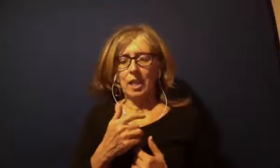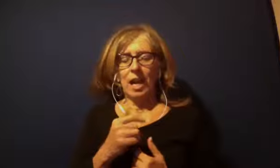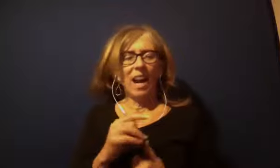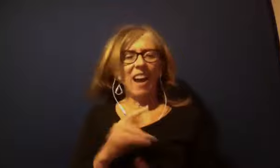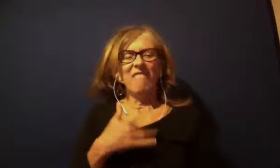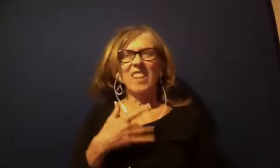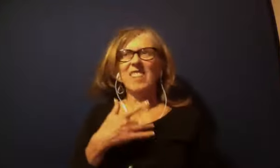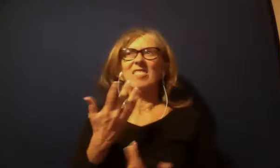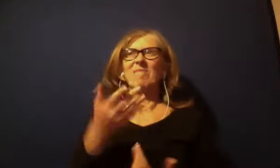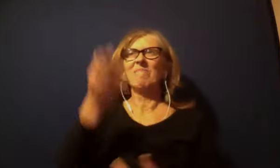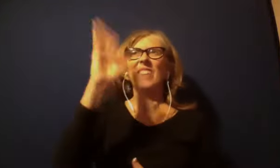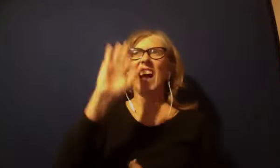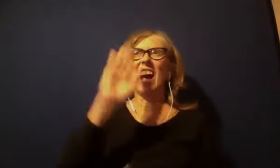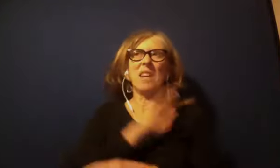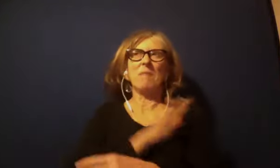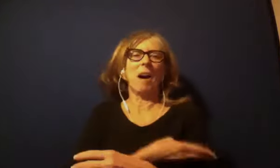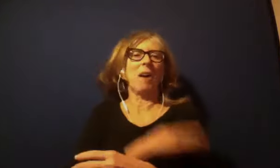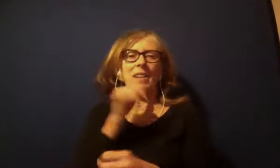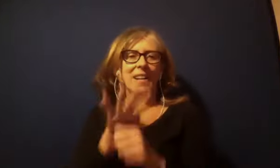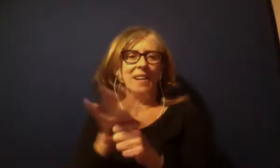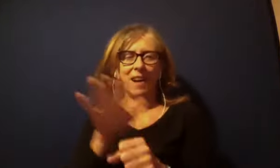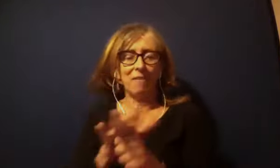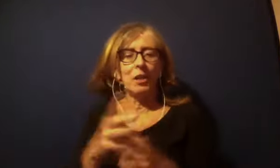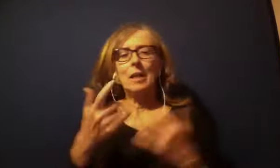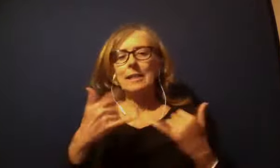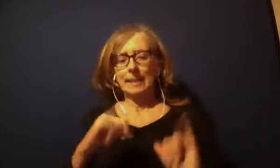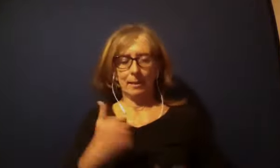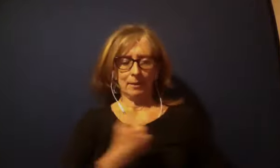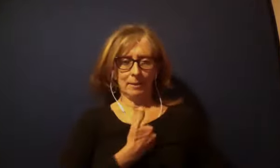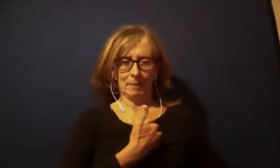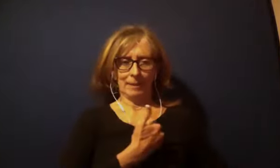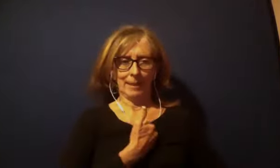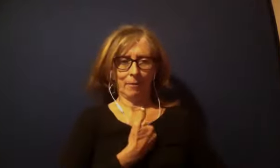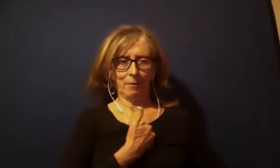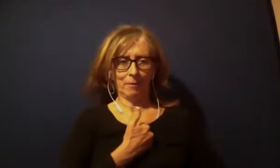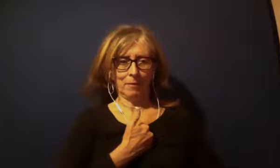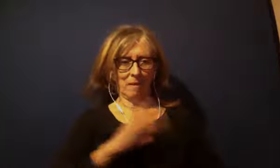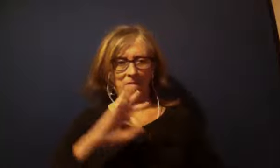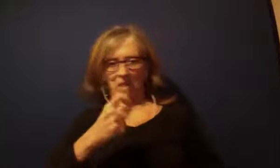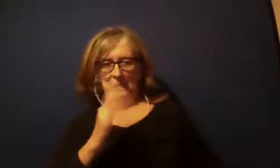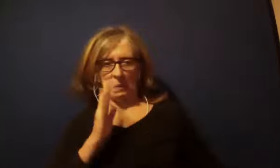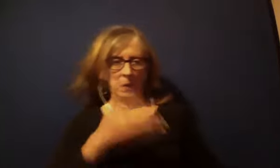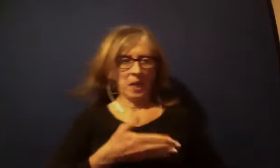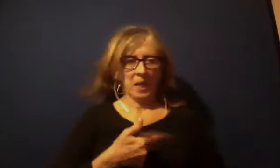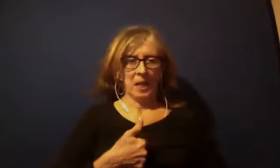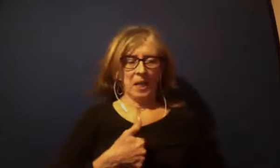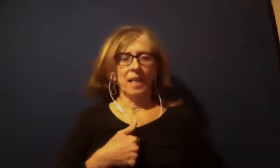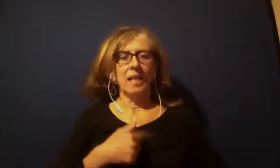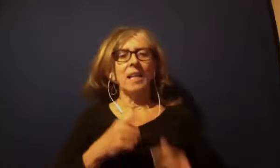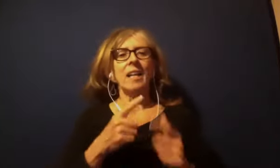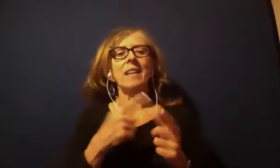God's power. I was more Evie's power then. I still had too much of self. I was blocked by that. And then it started to change a lot